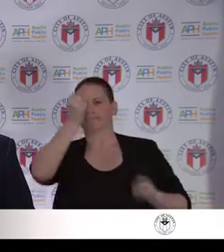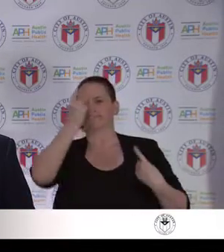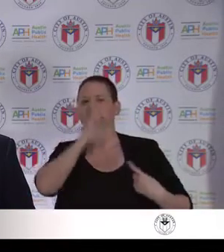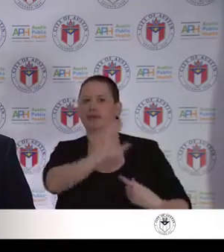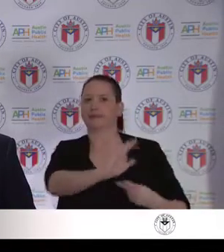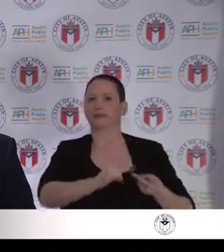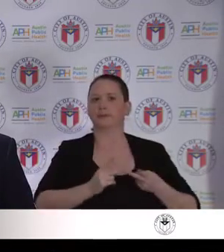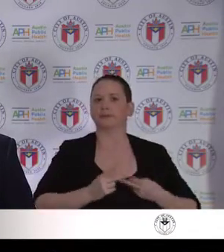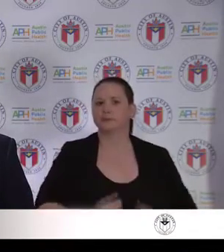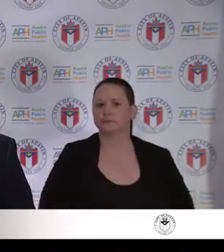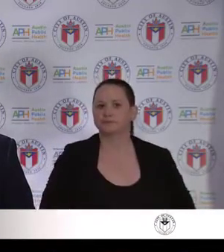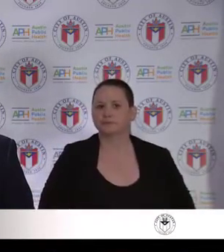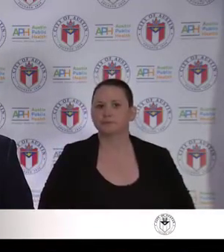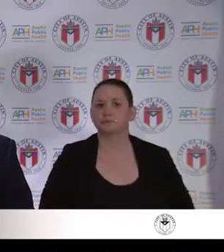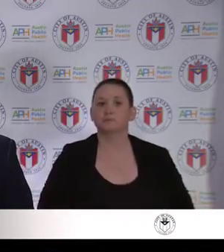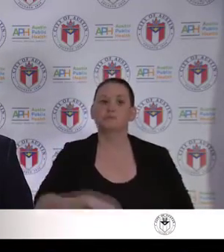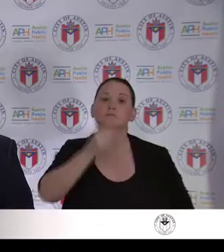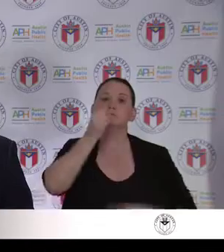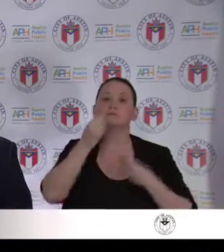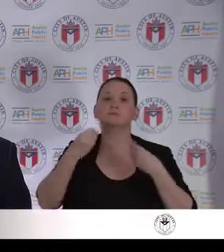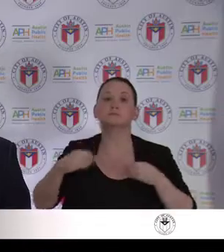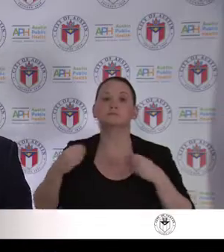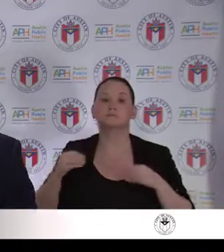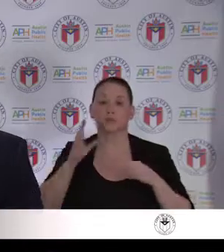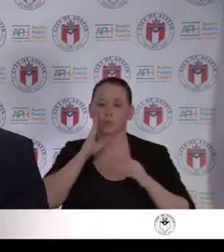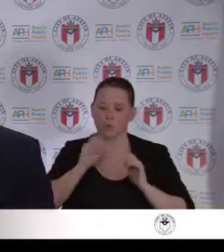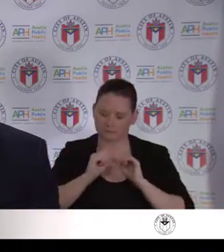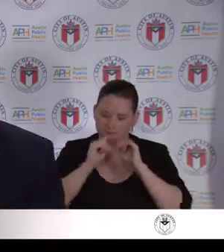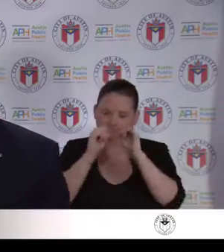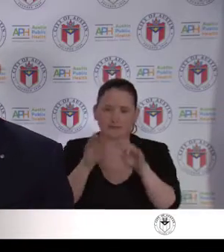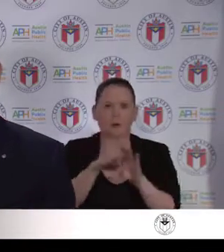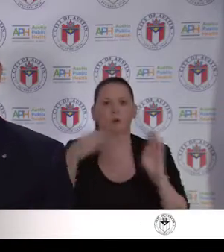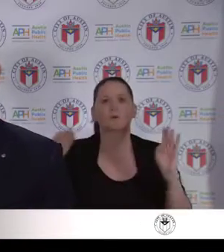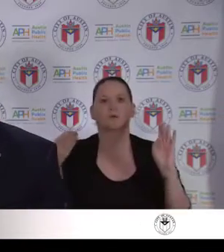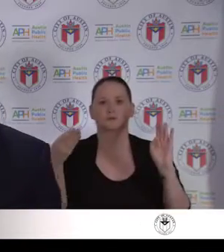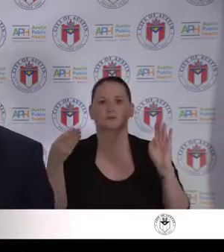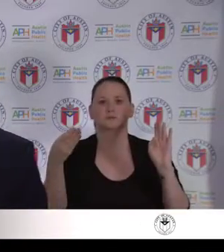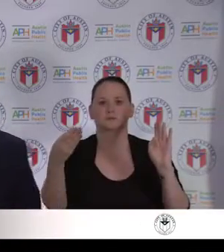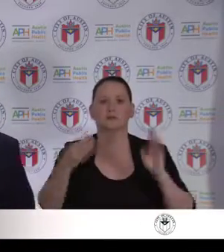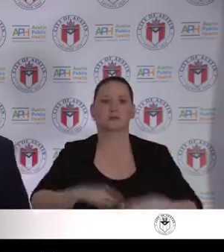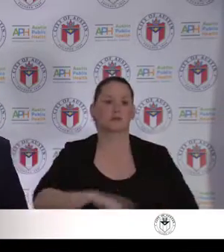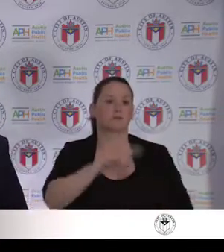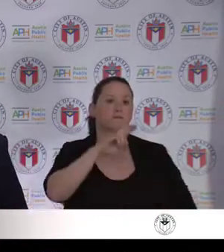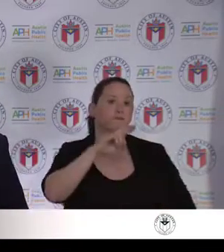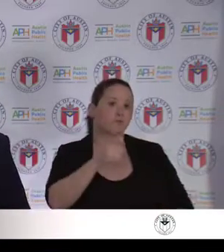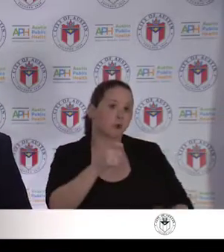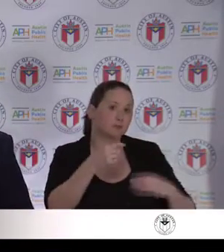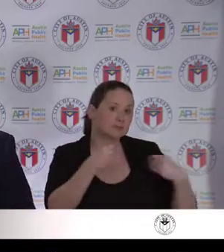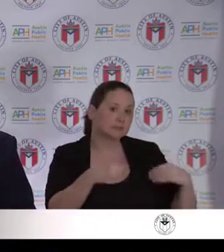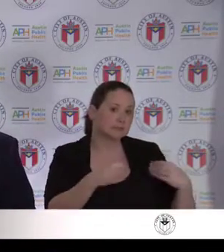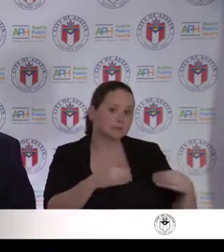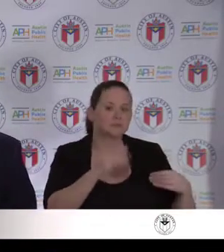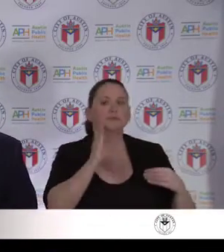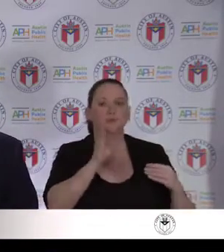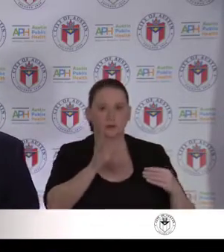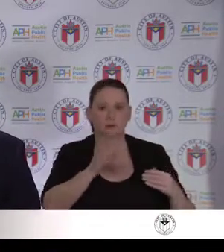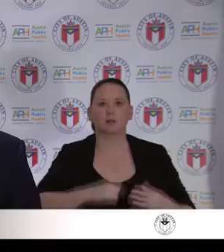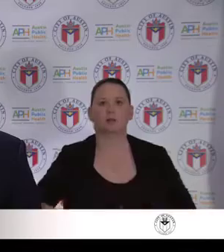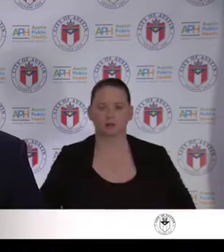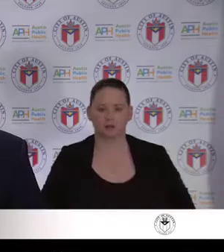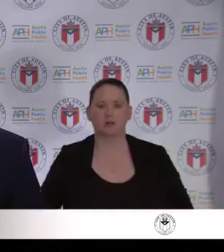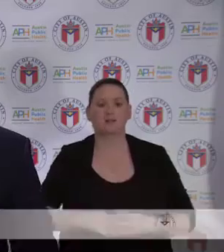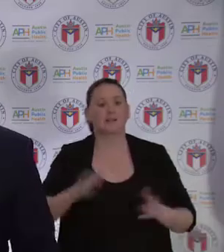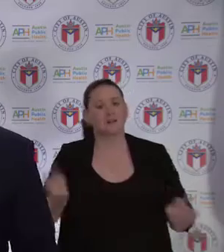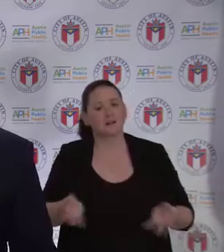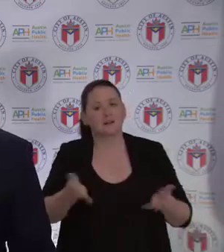they are. Grocery stores are going to stay open. Pharmacies. I would